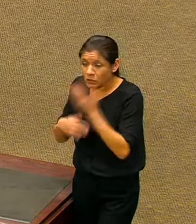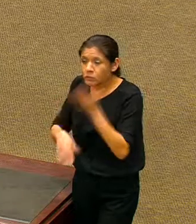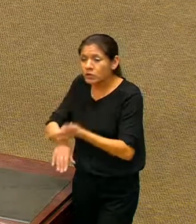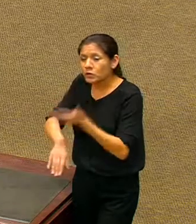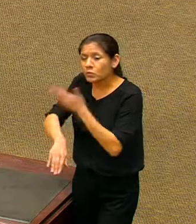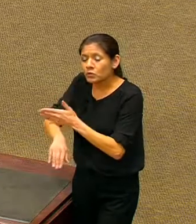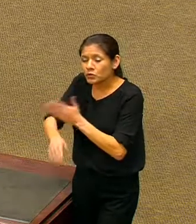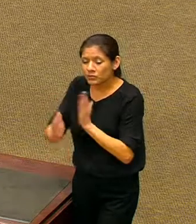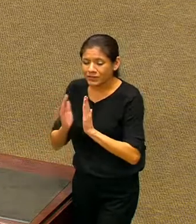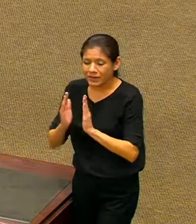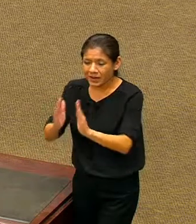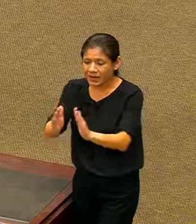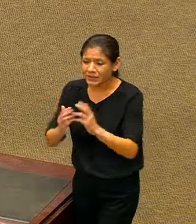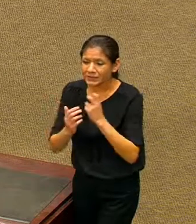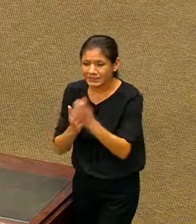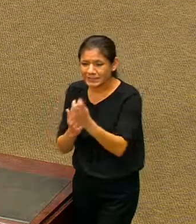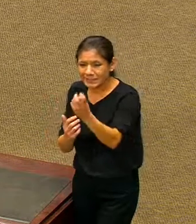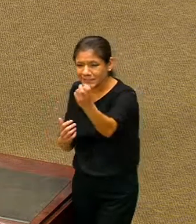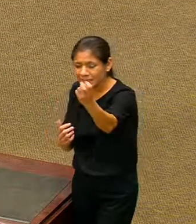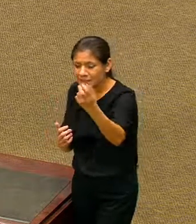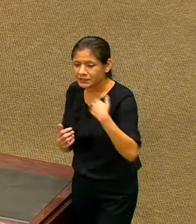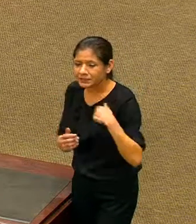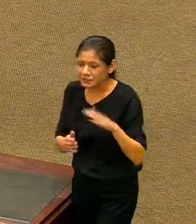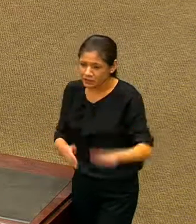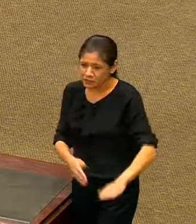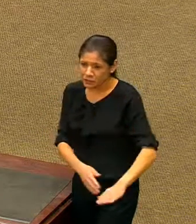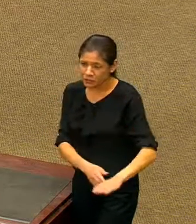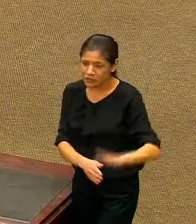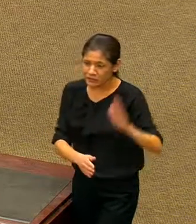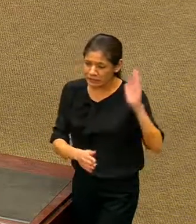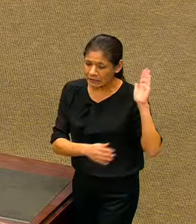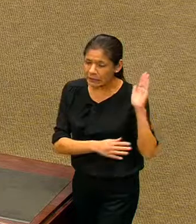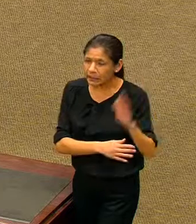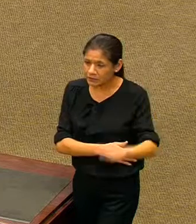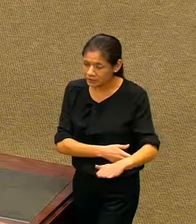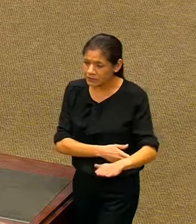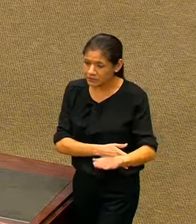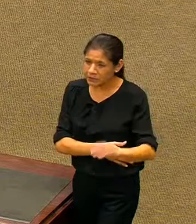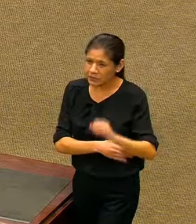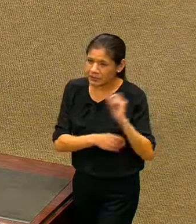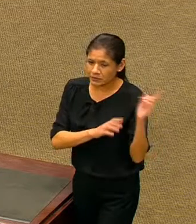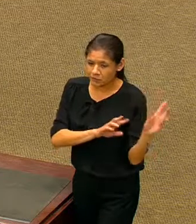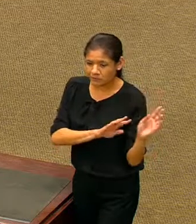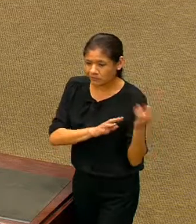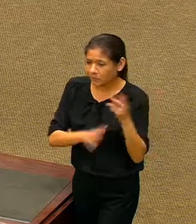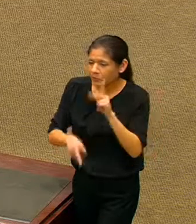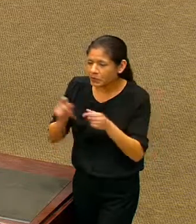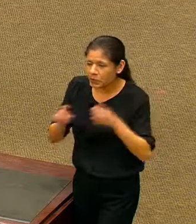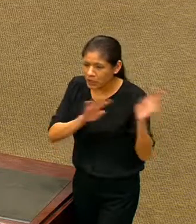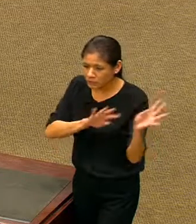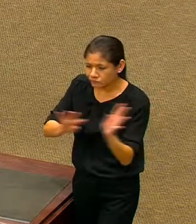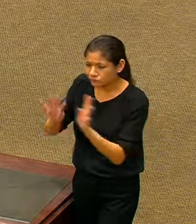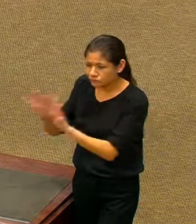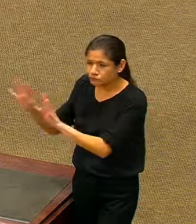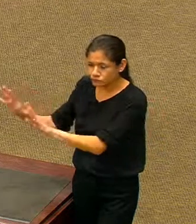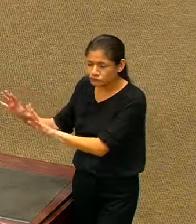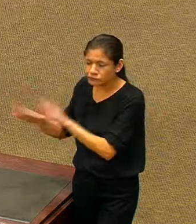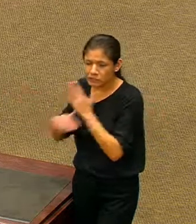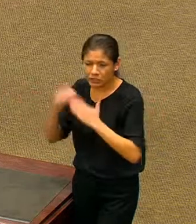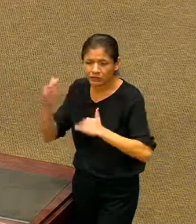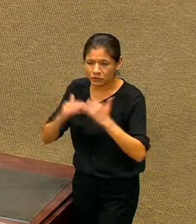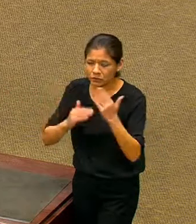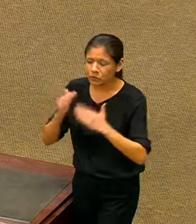some aisle seats to have lifting armrests to help make all guests comfortable sitting there.